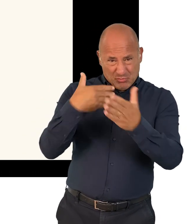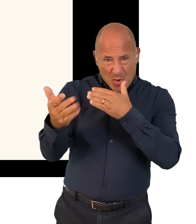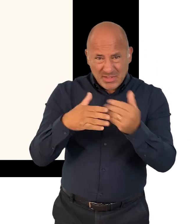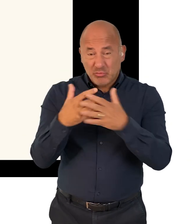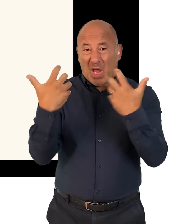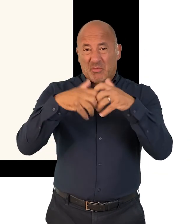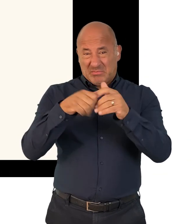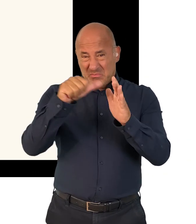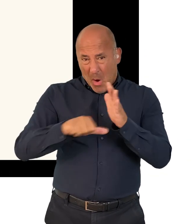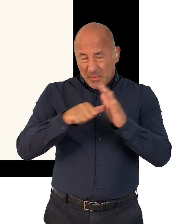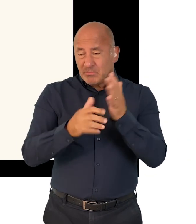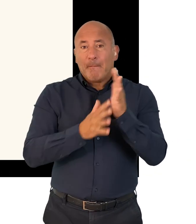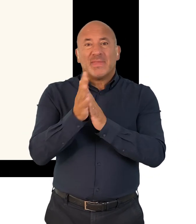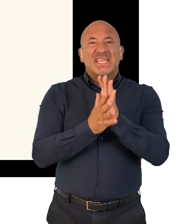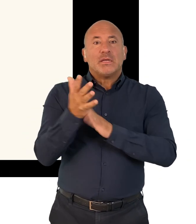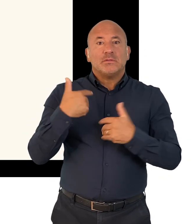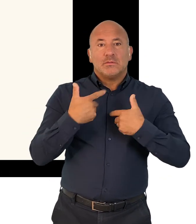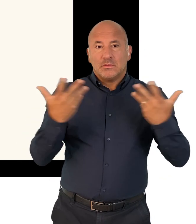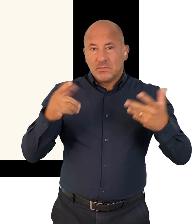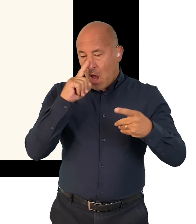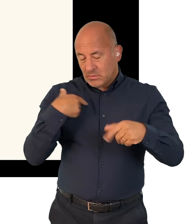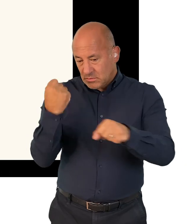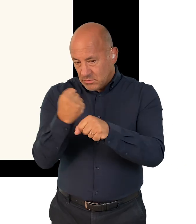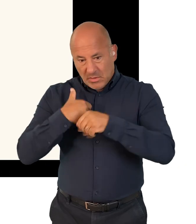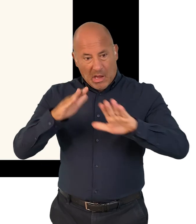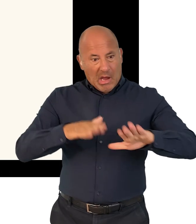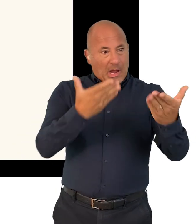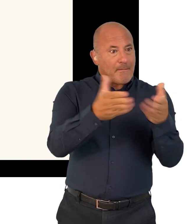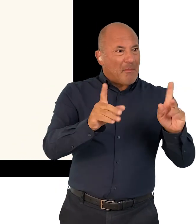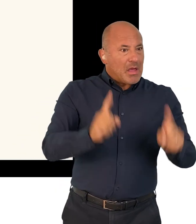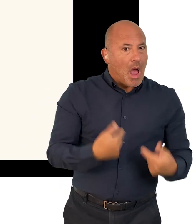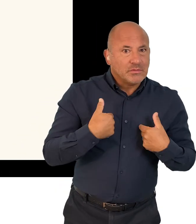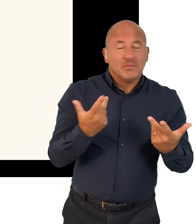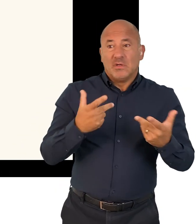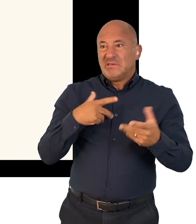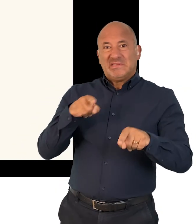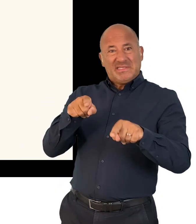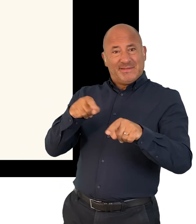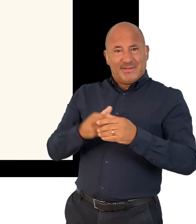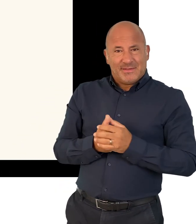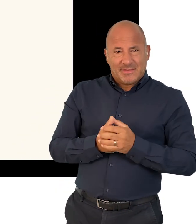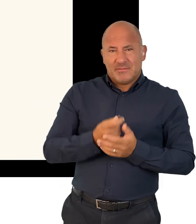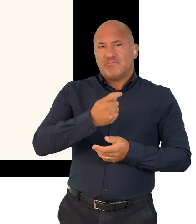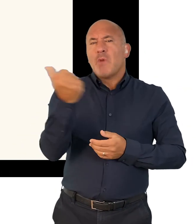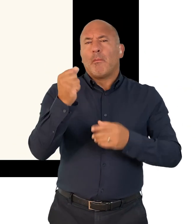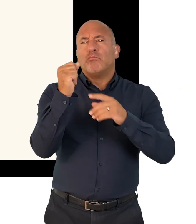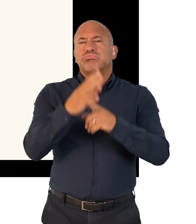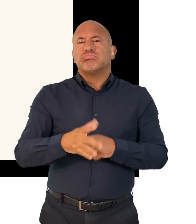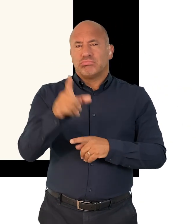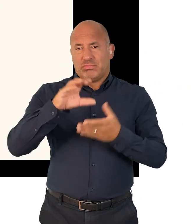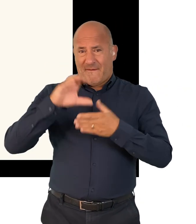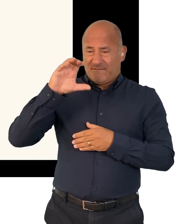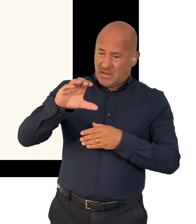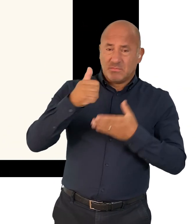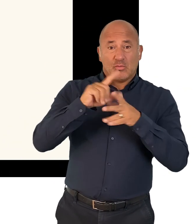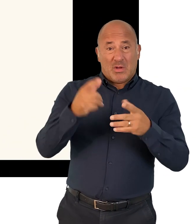buildings and/or equipment that have prevented work being delivered to the public. Some key points are that the fund can